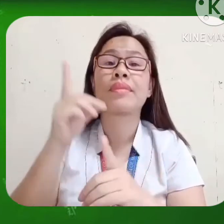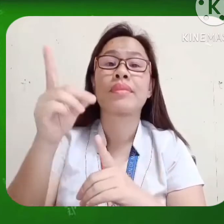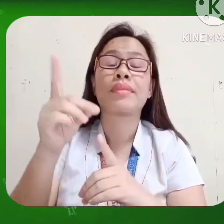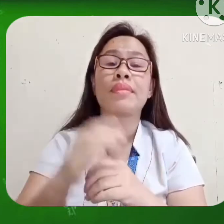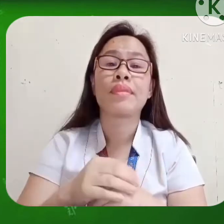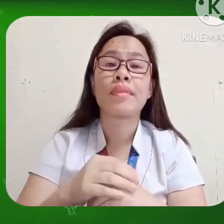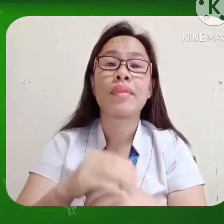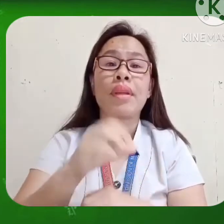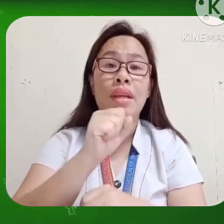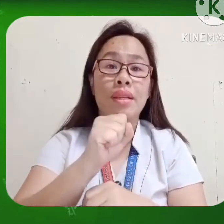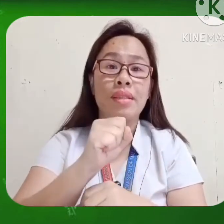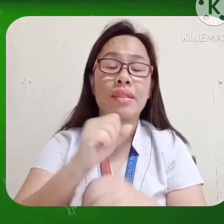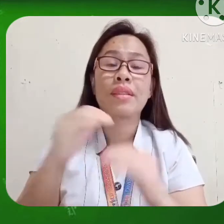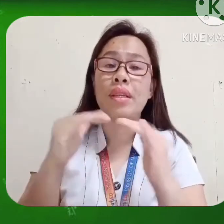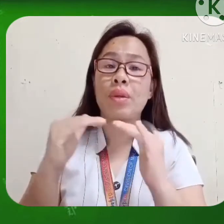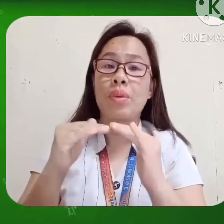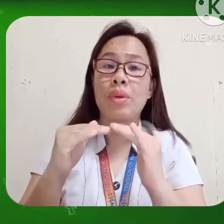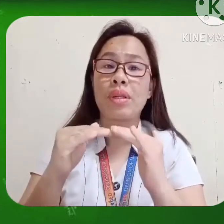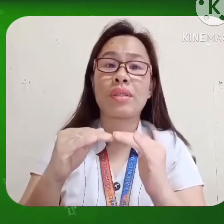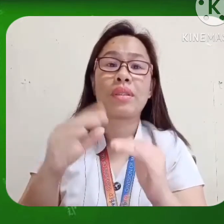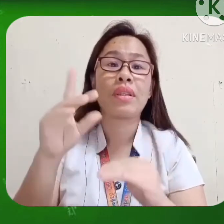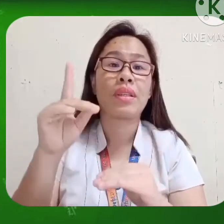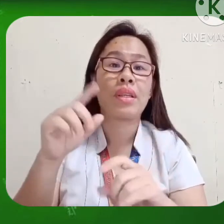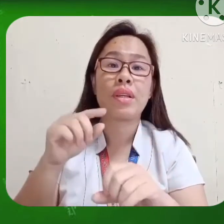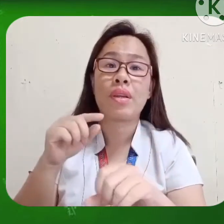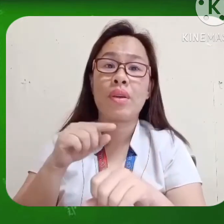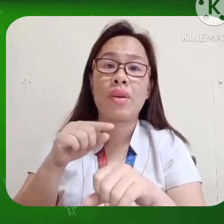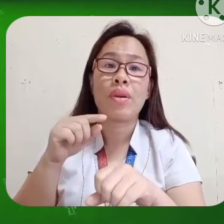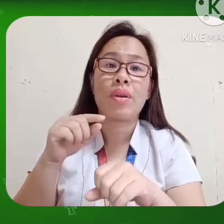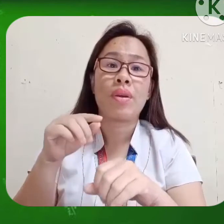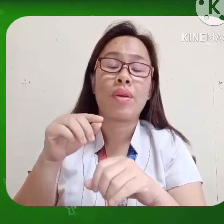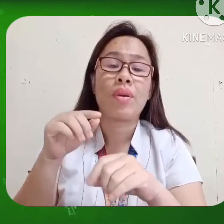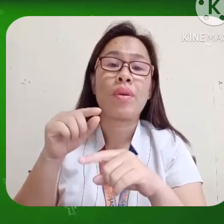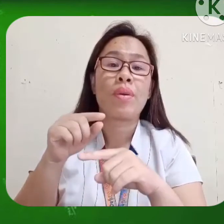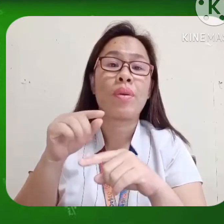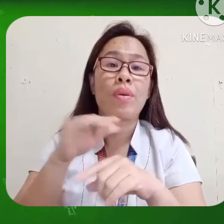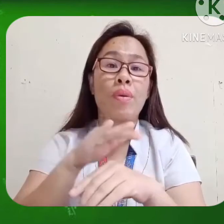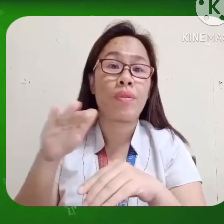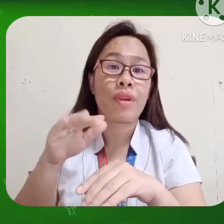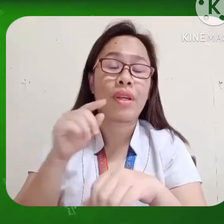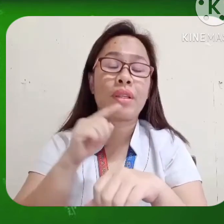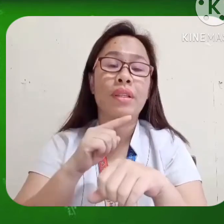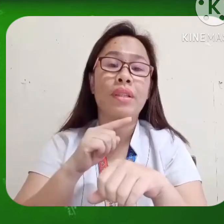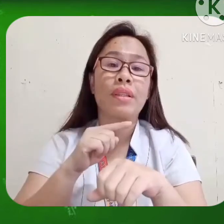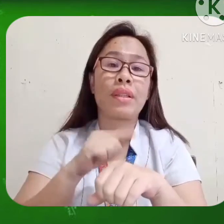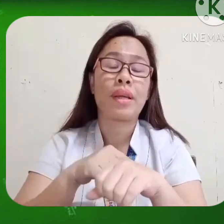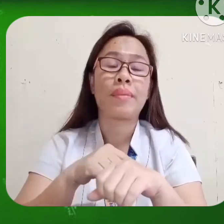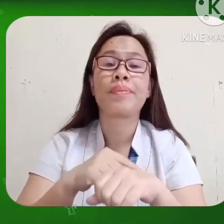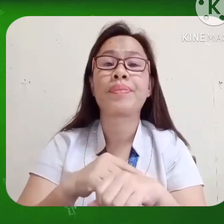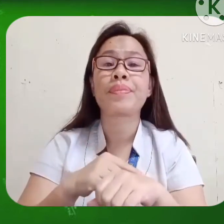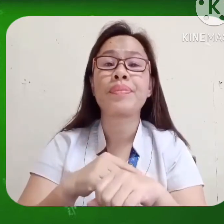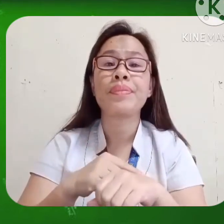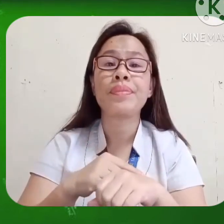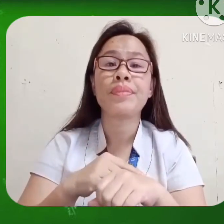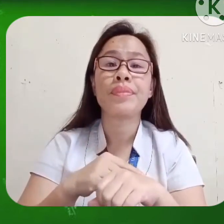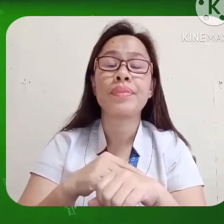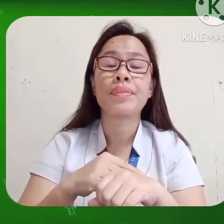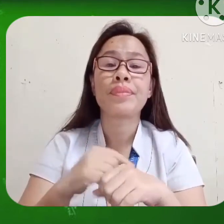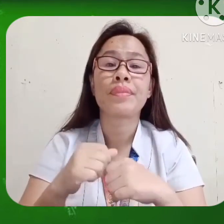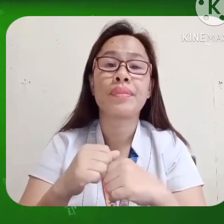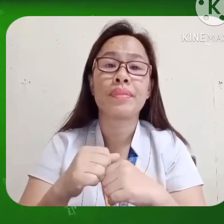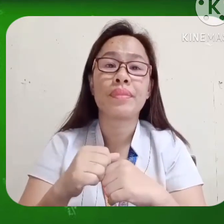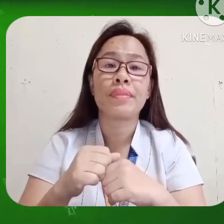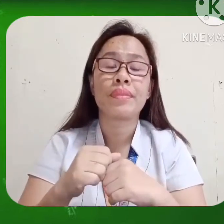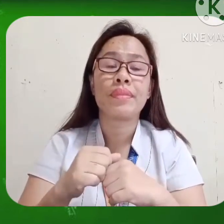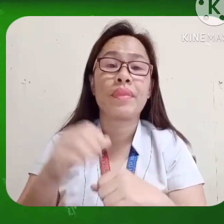We can also write it this way, S equals d over t. Before we proceed to velocity, here